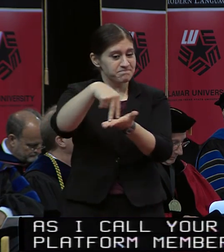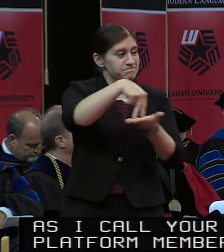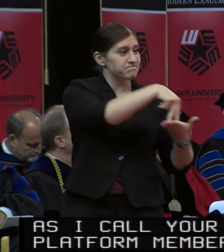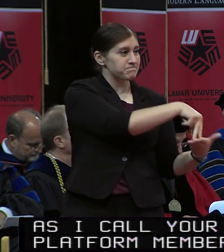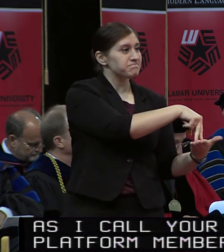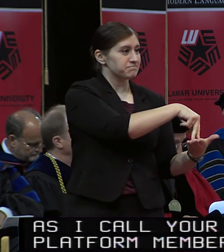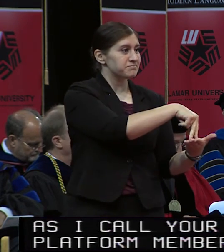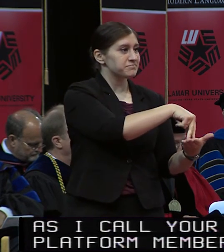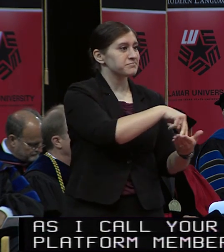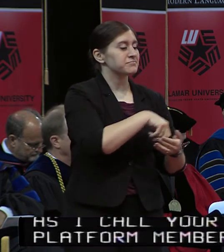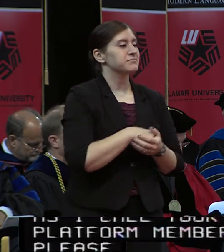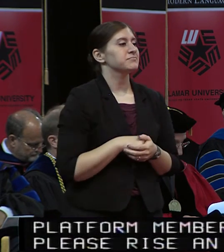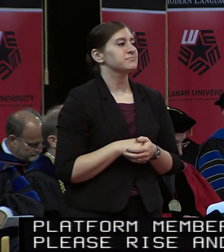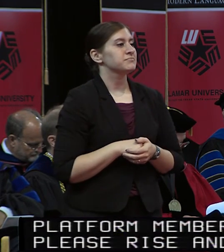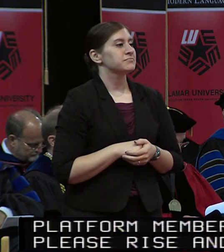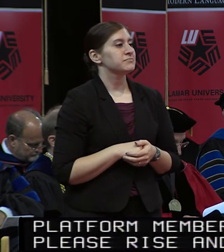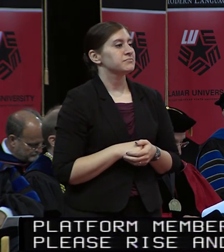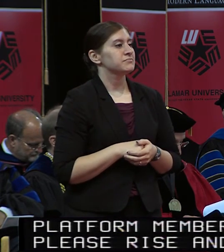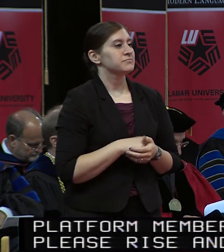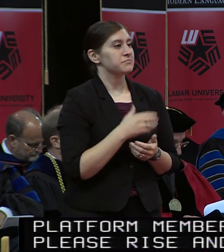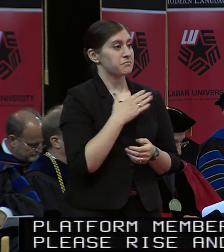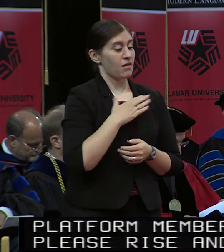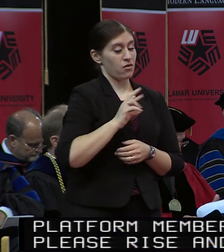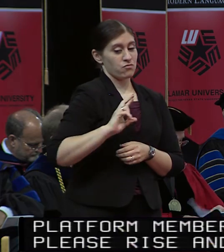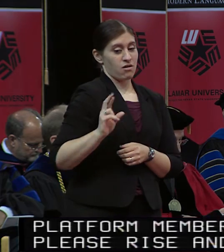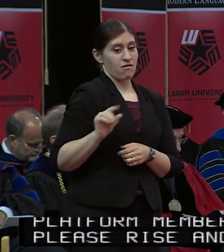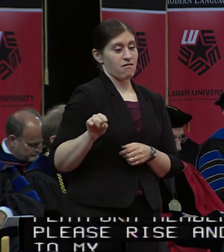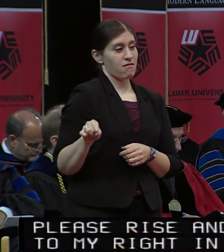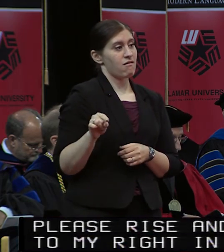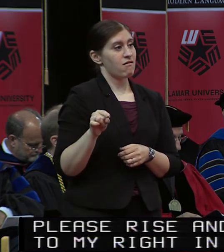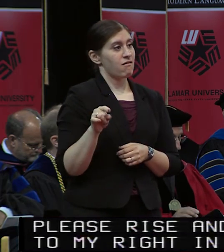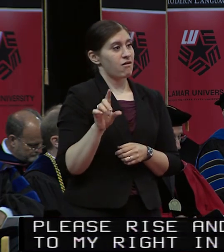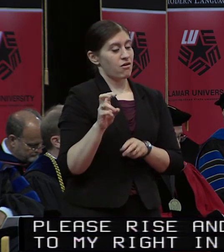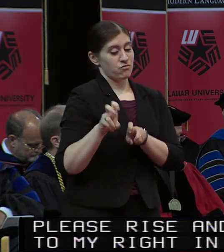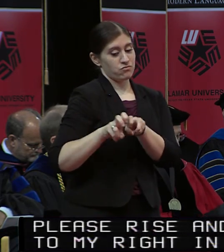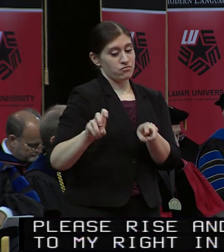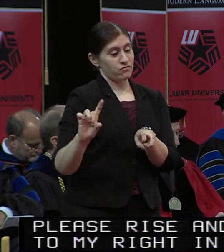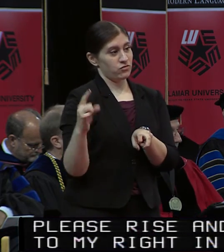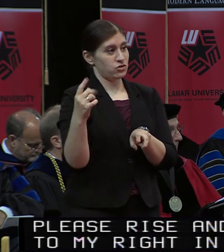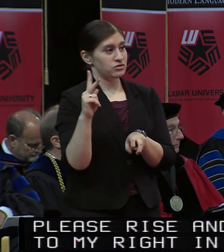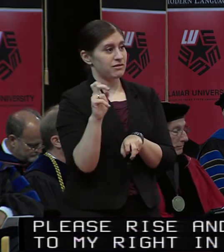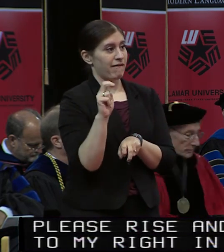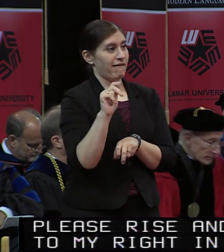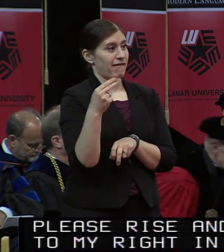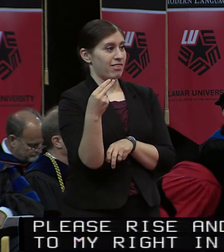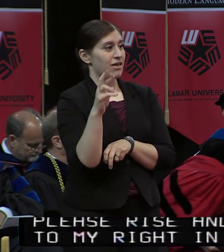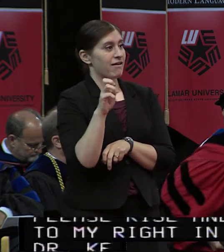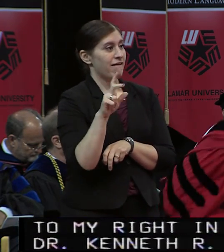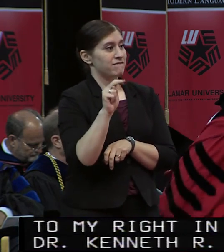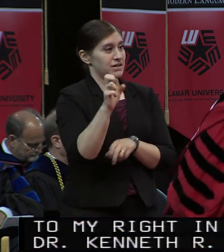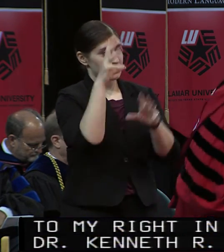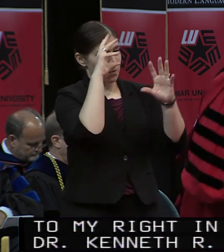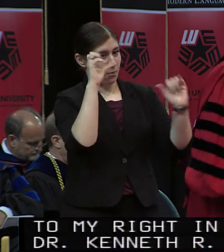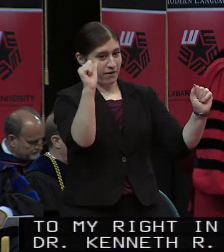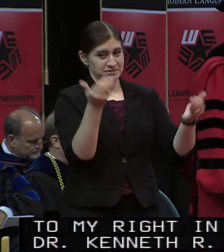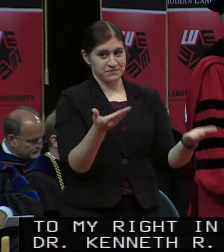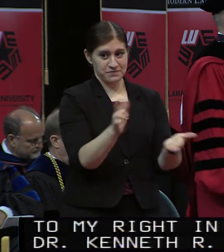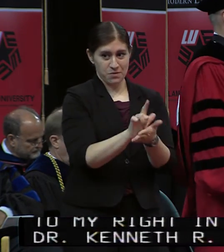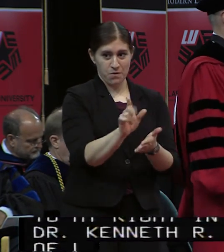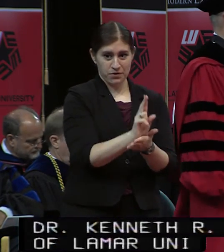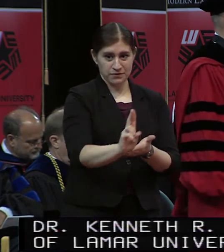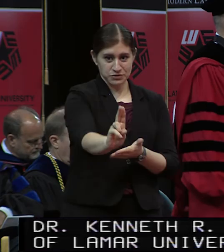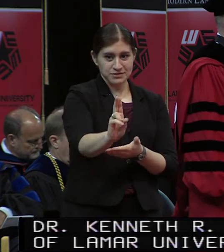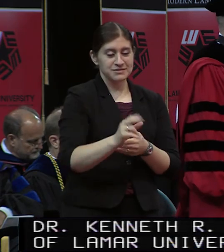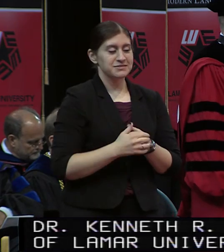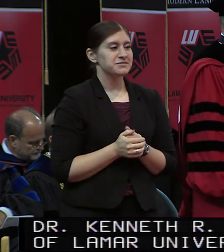rise and remain standing. To my right, in row one, Dr. Kenneth R. Evans, President of Lamar